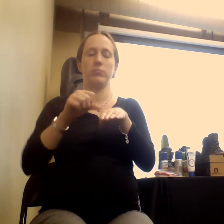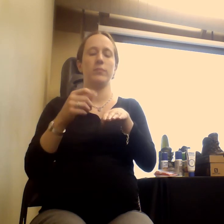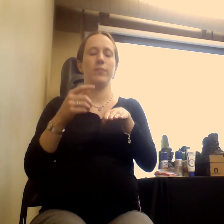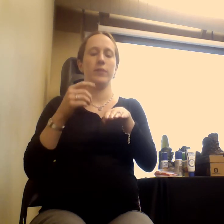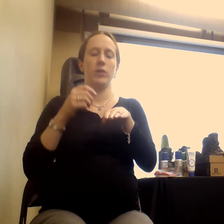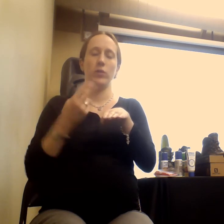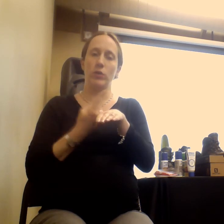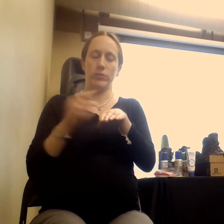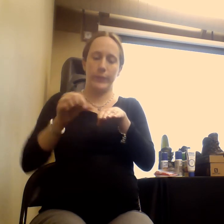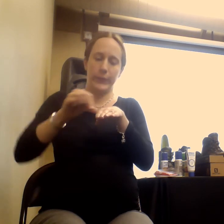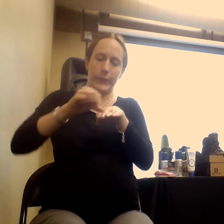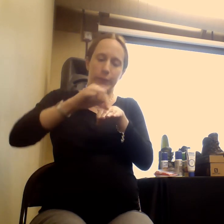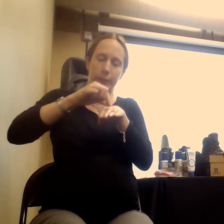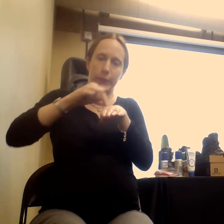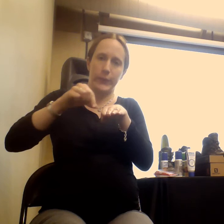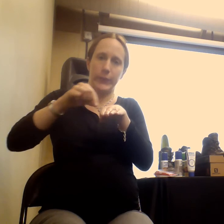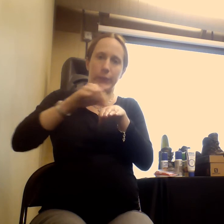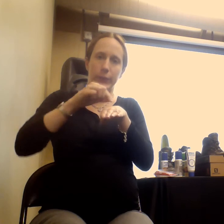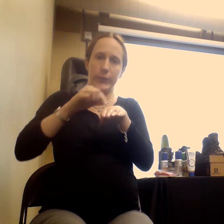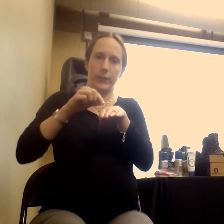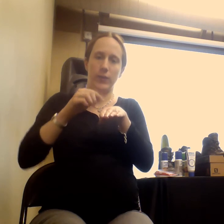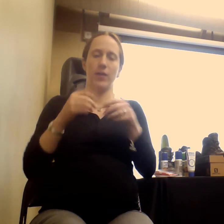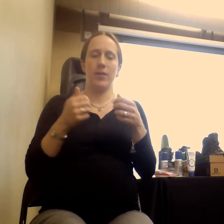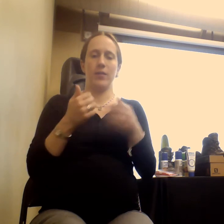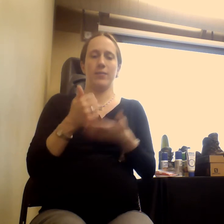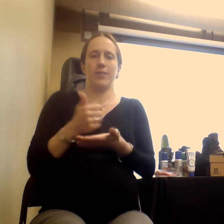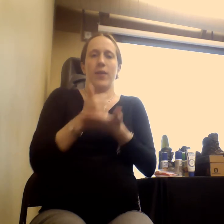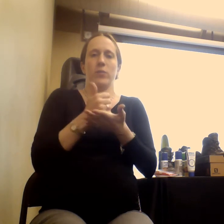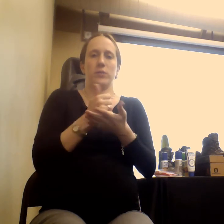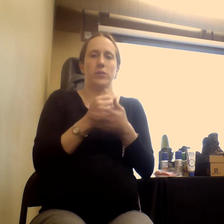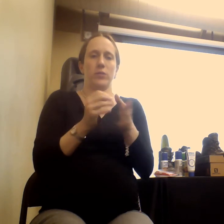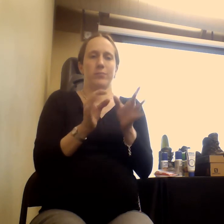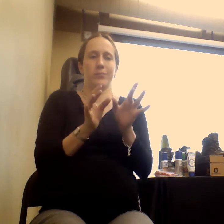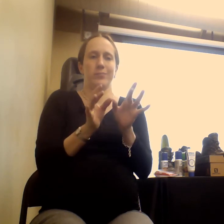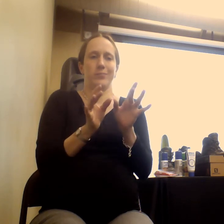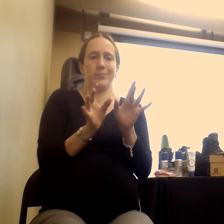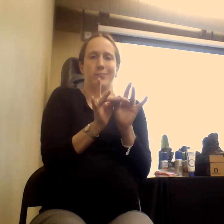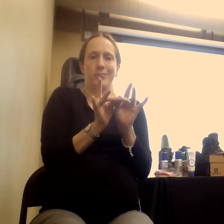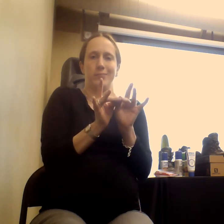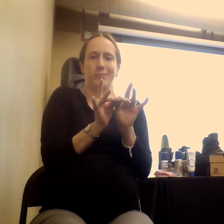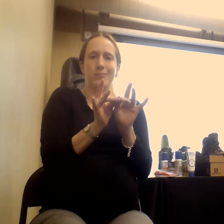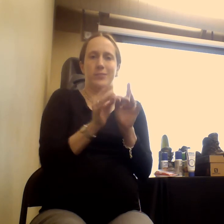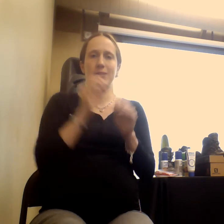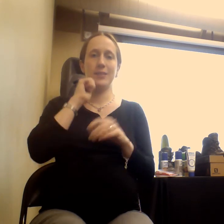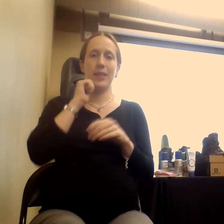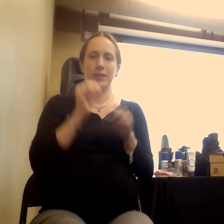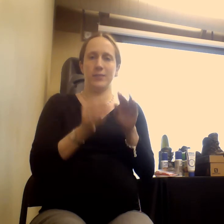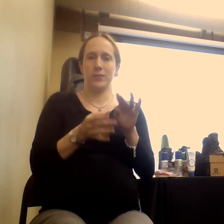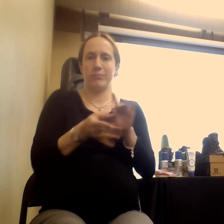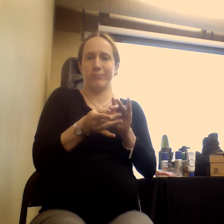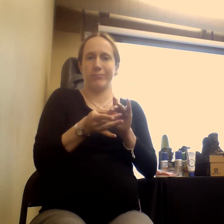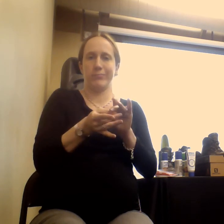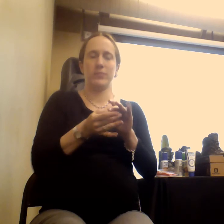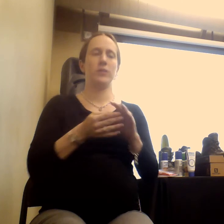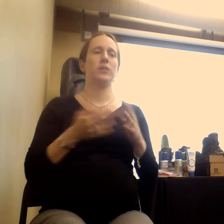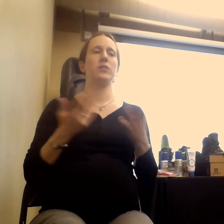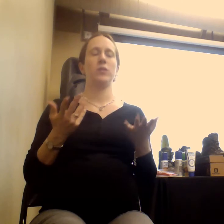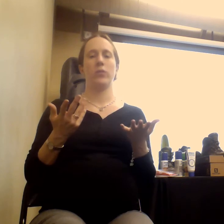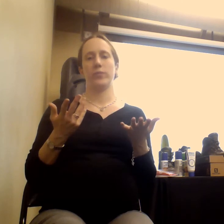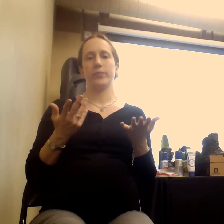it helps it stick to the skin, but it's not super glue strength. All right, it will come loose after a good soaking in a tub